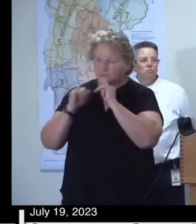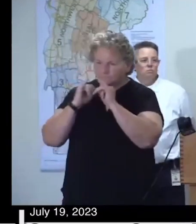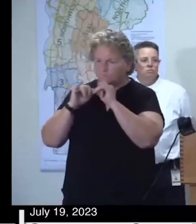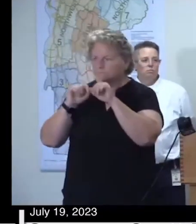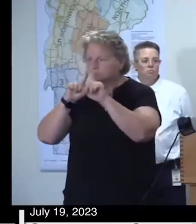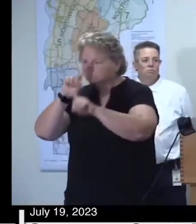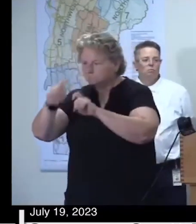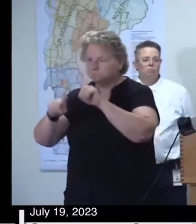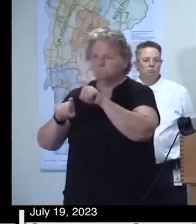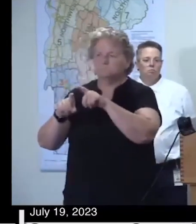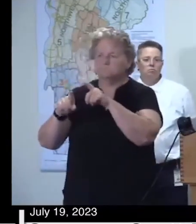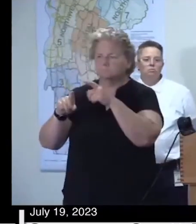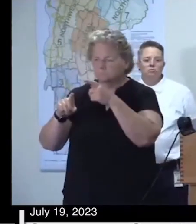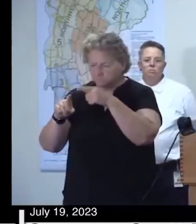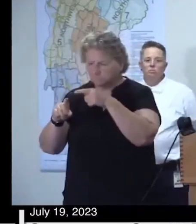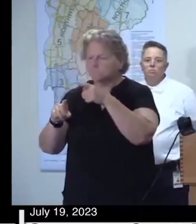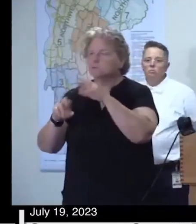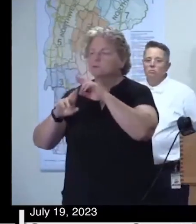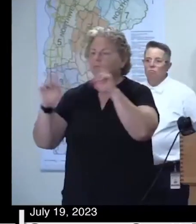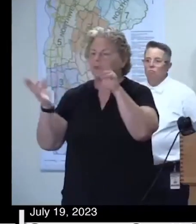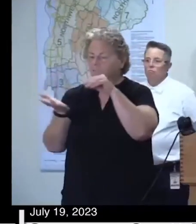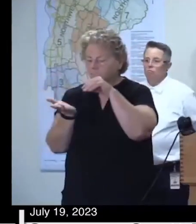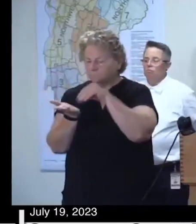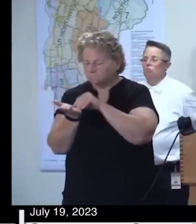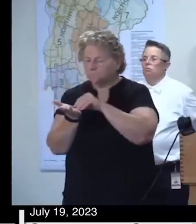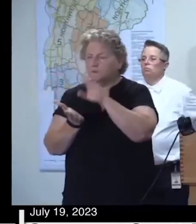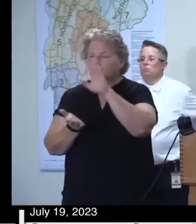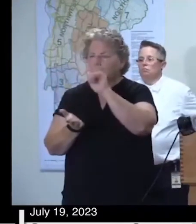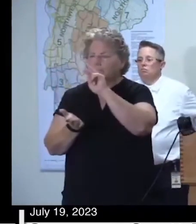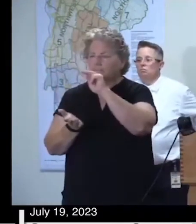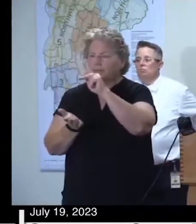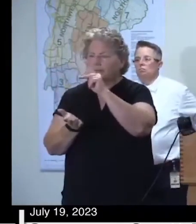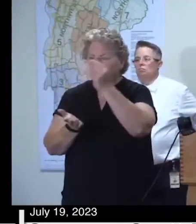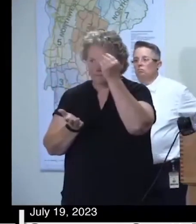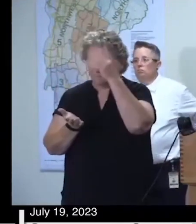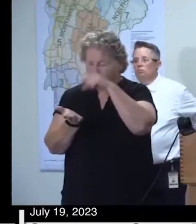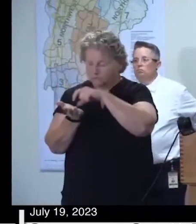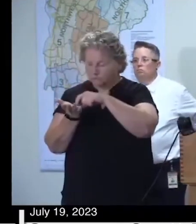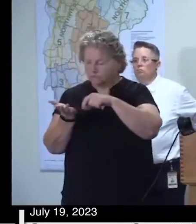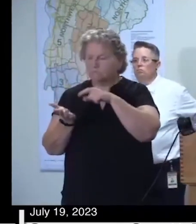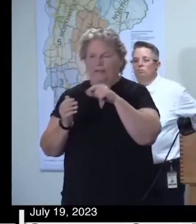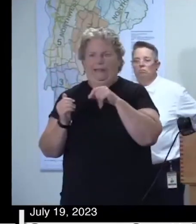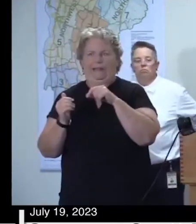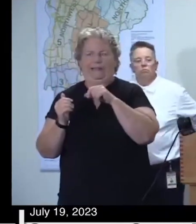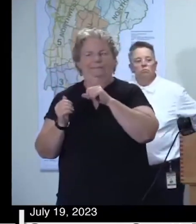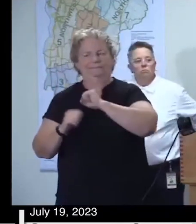frankly, that helped us leap forward to ensure that people knew that there are people